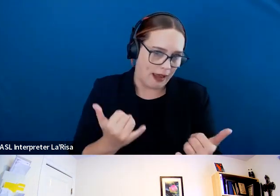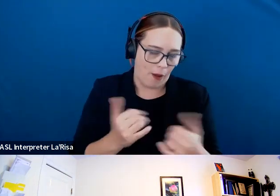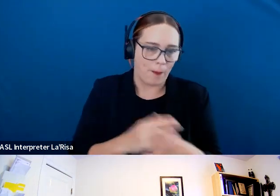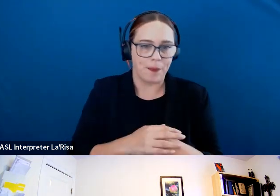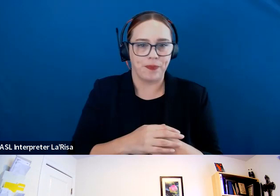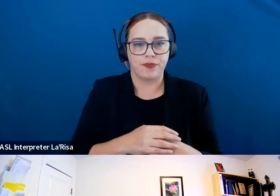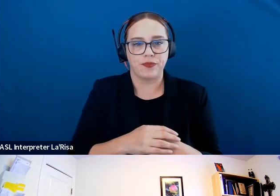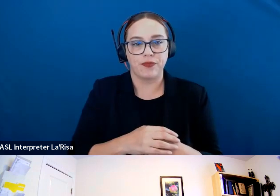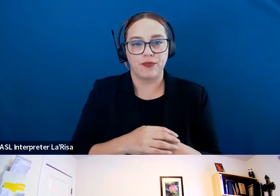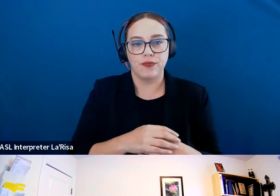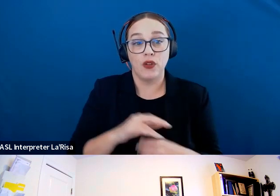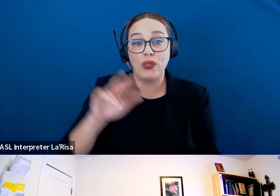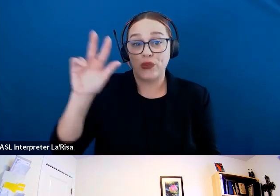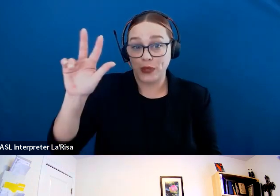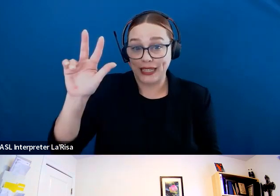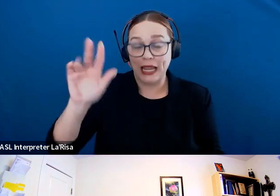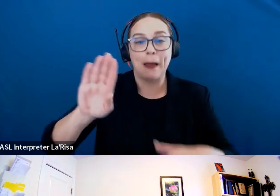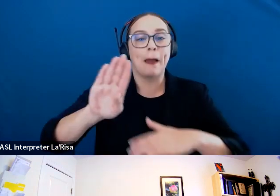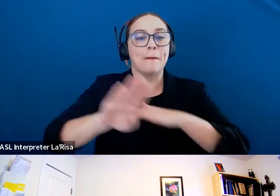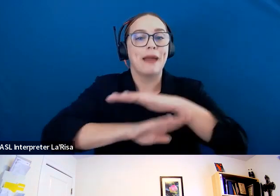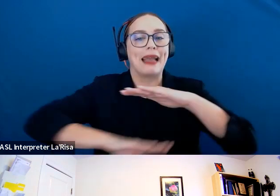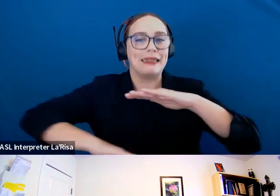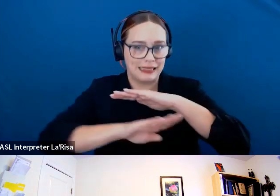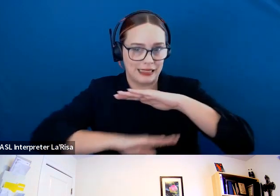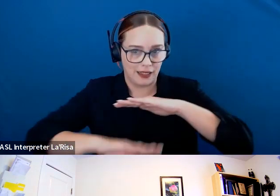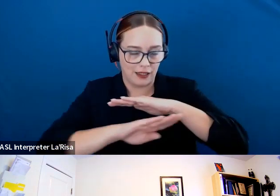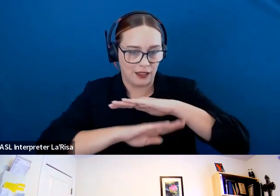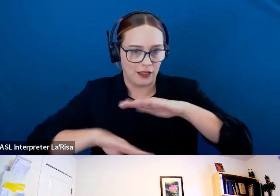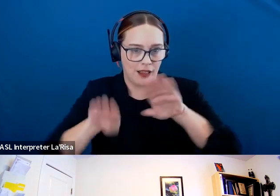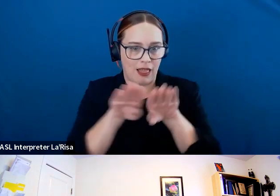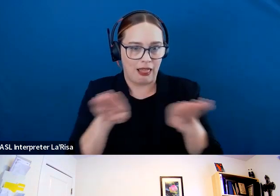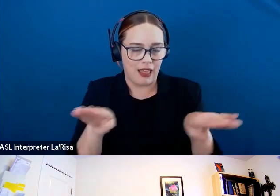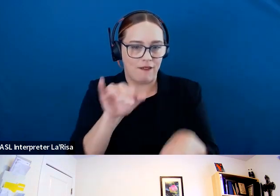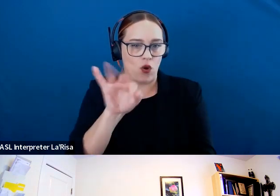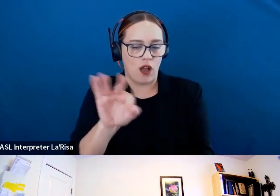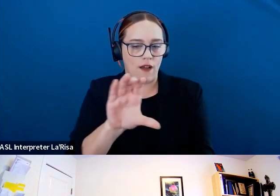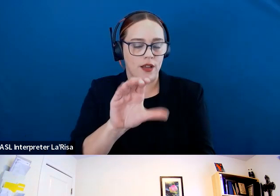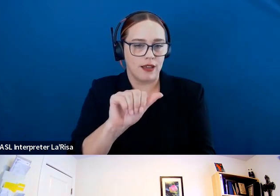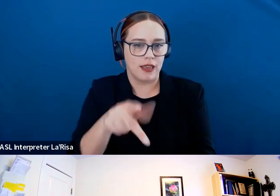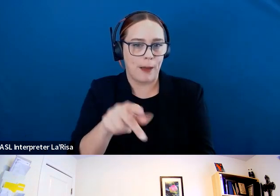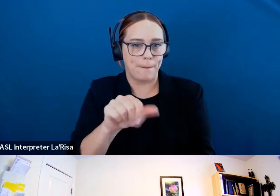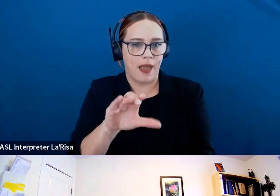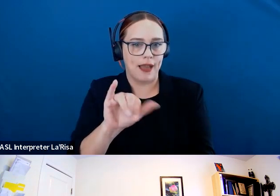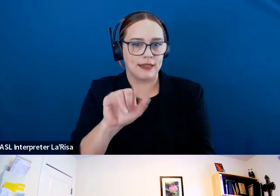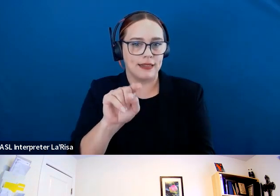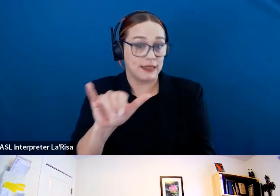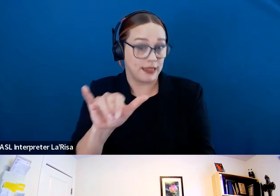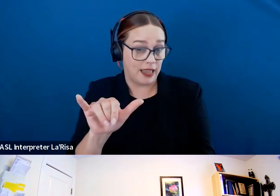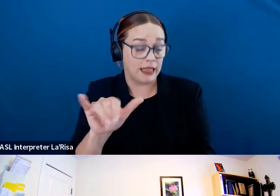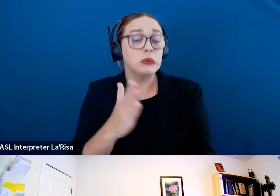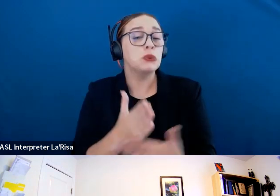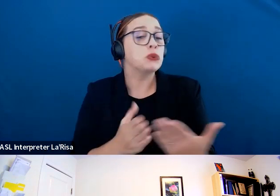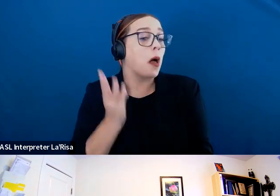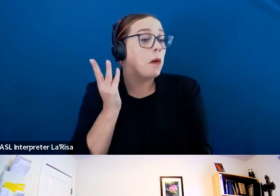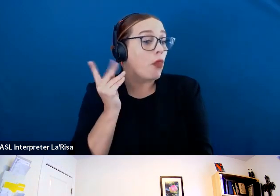3 is basic level of capacity in place. There's some thought put into it.